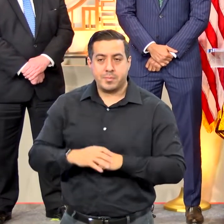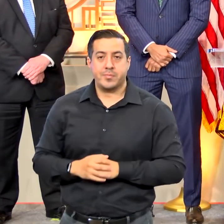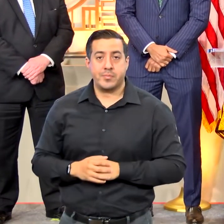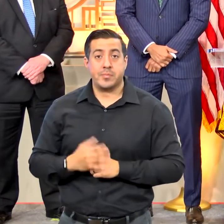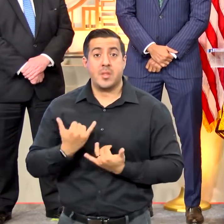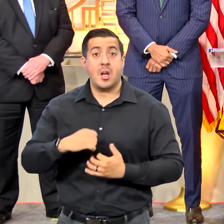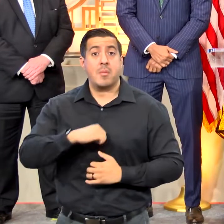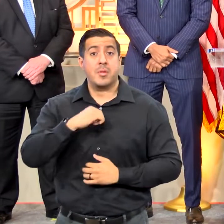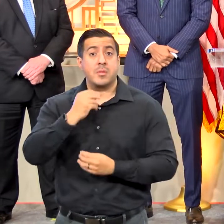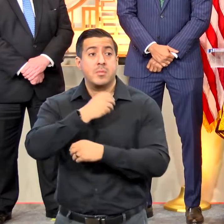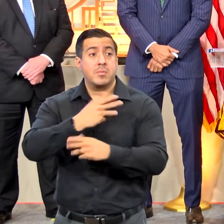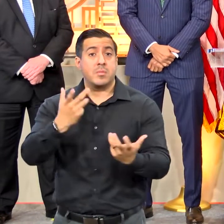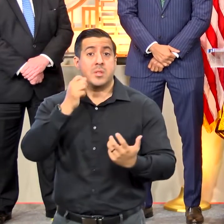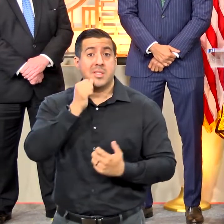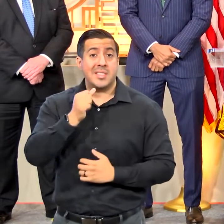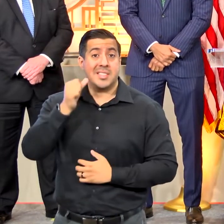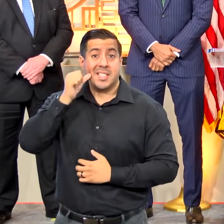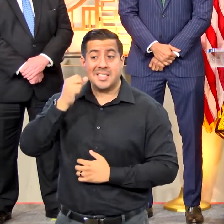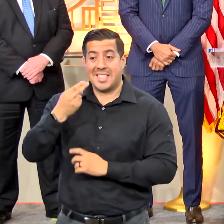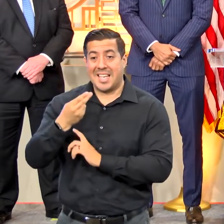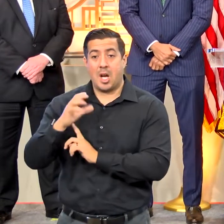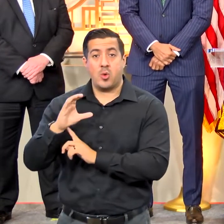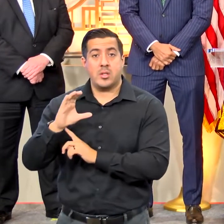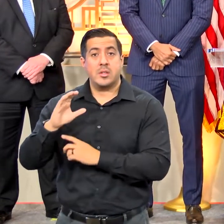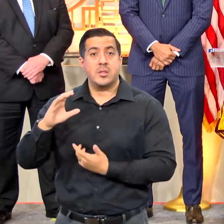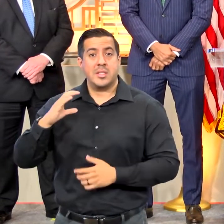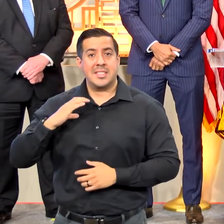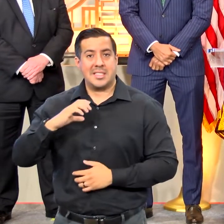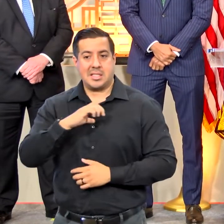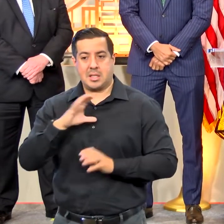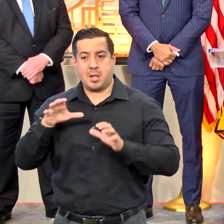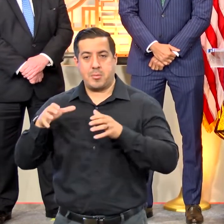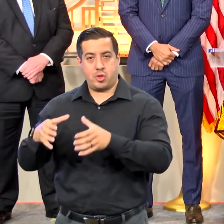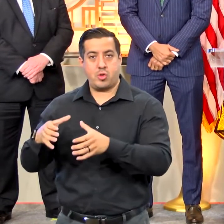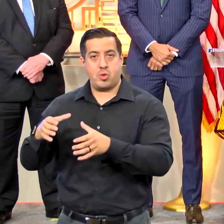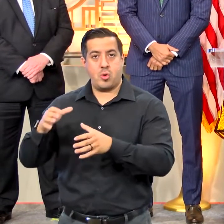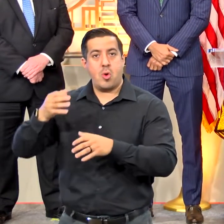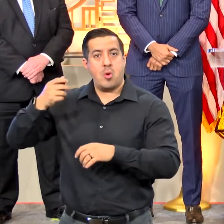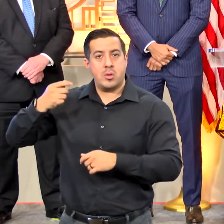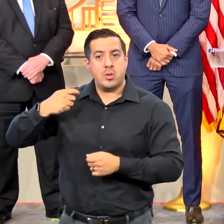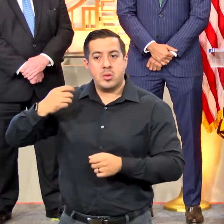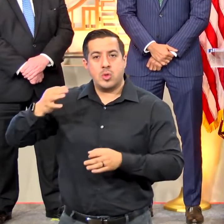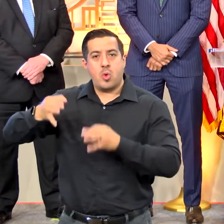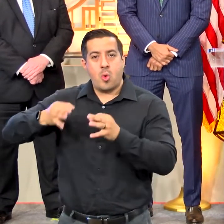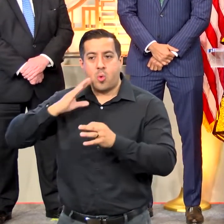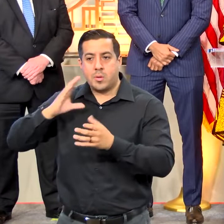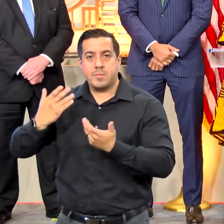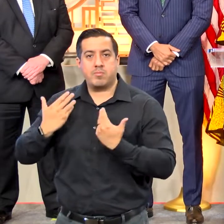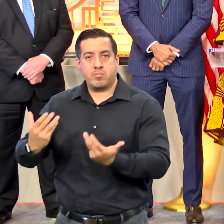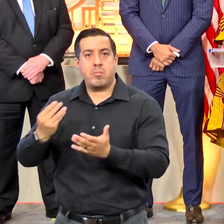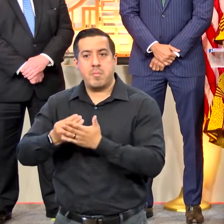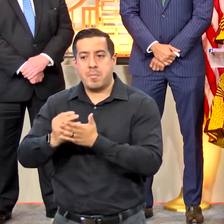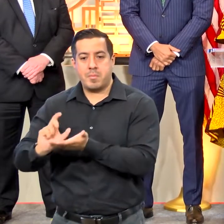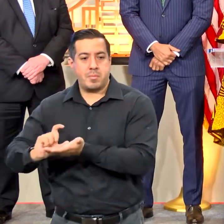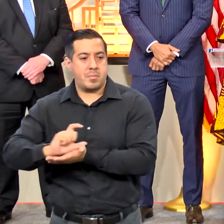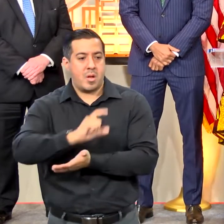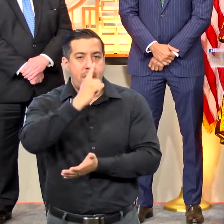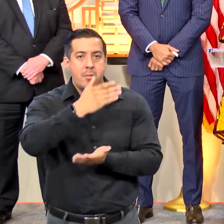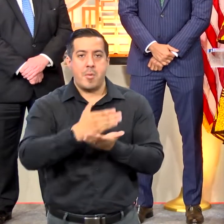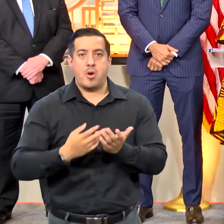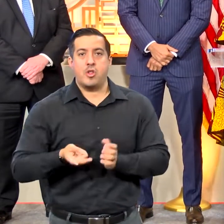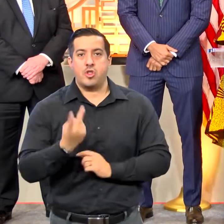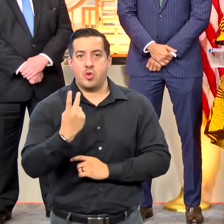that yesterday, the Harris County Commissioner's Court committed funds toward Phase 2 of the Community